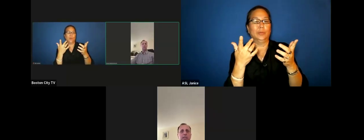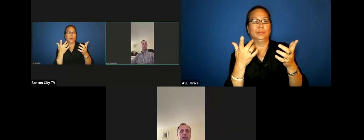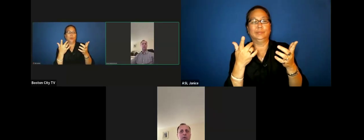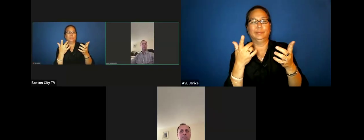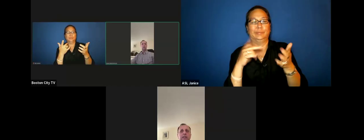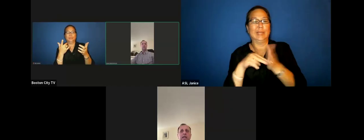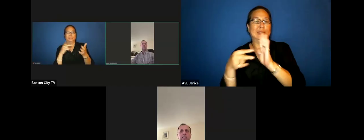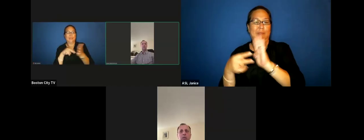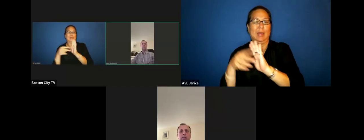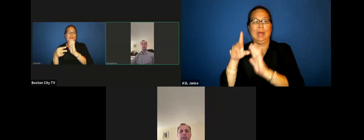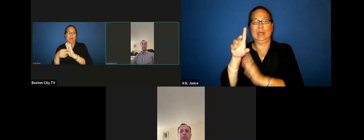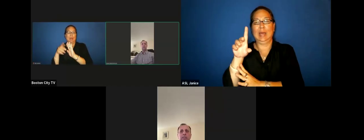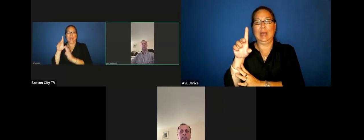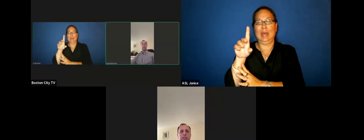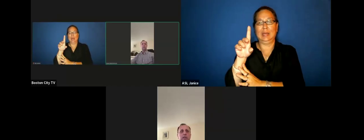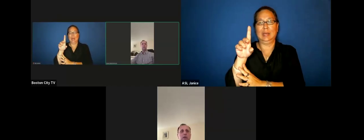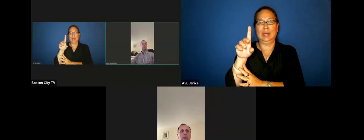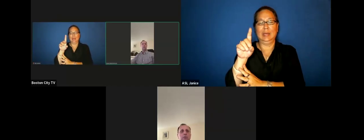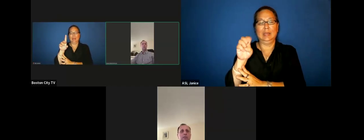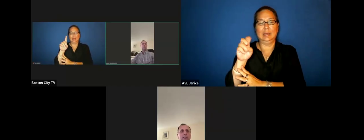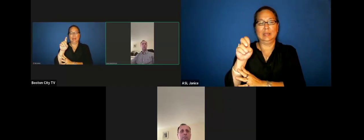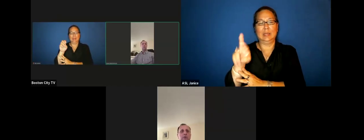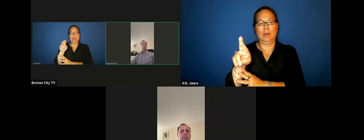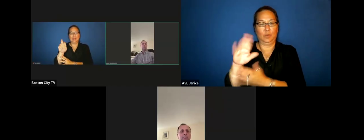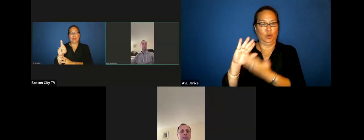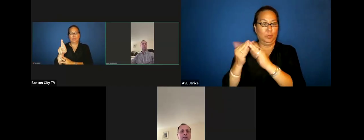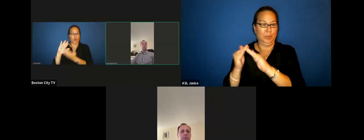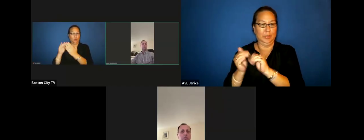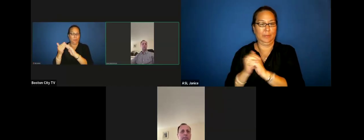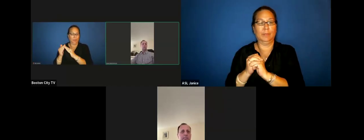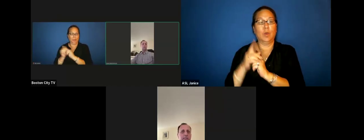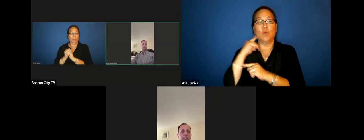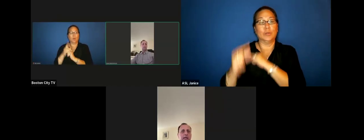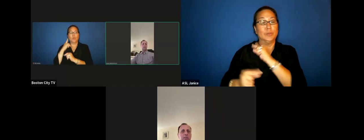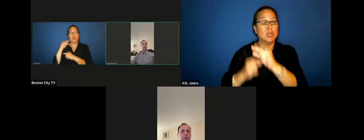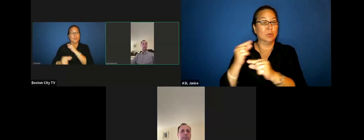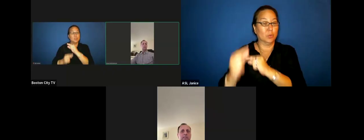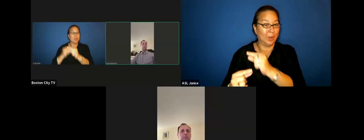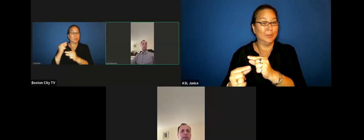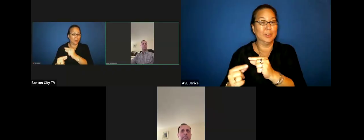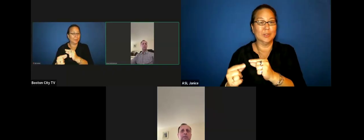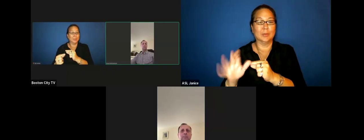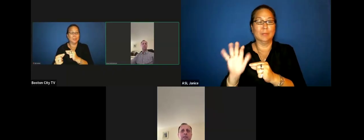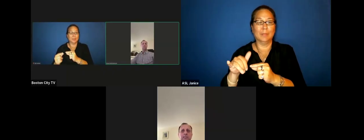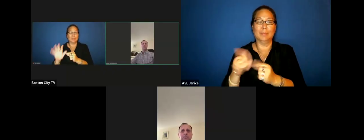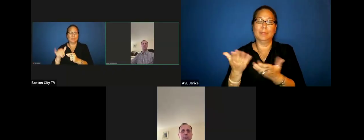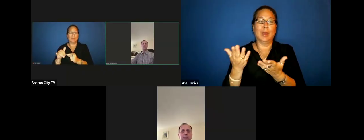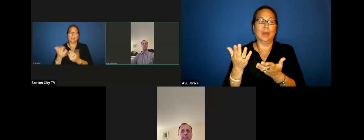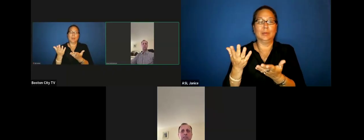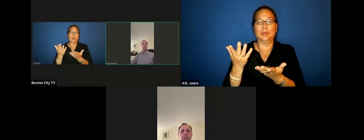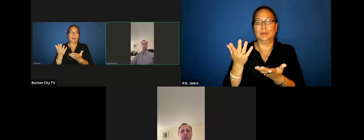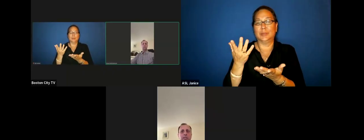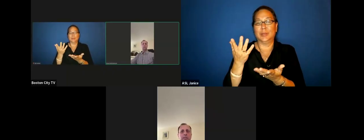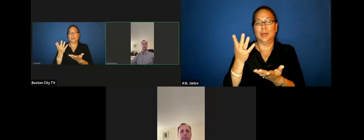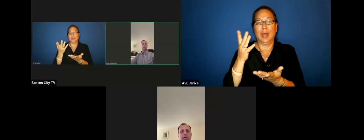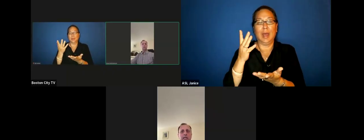the creation of an annual recognition within the Boston Public School District that would celebrate BPS